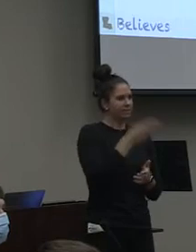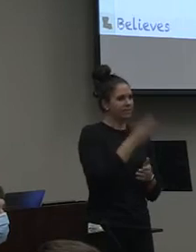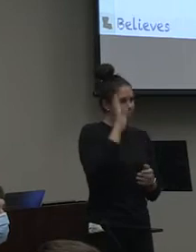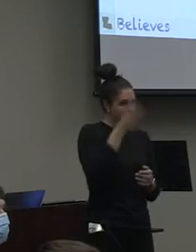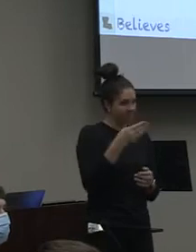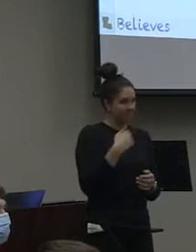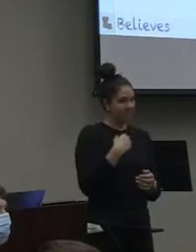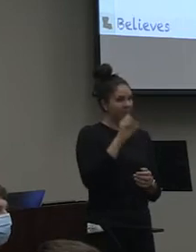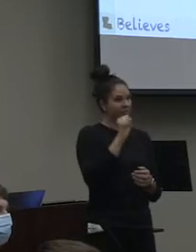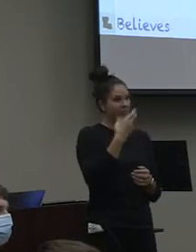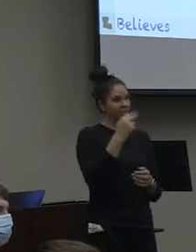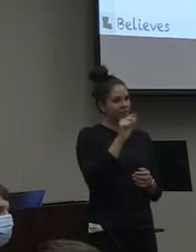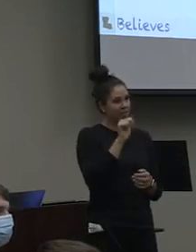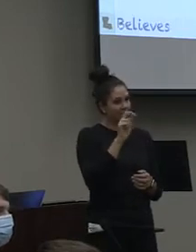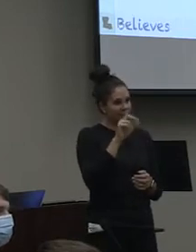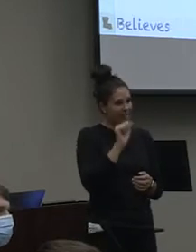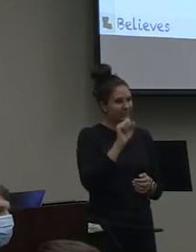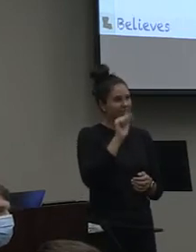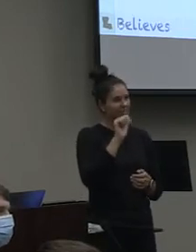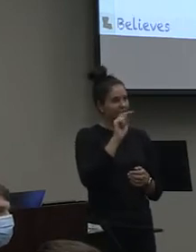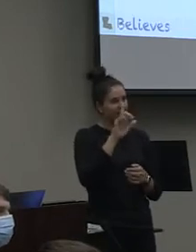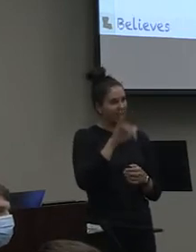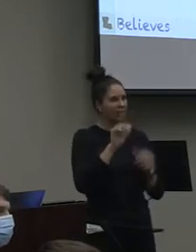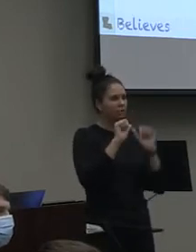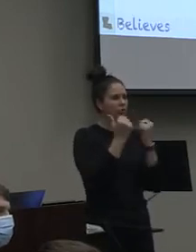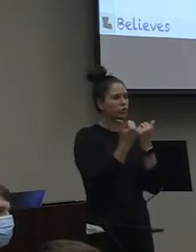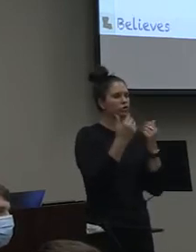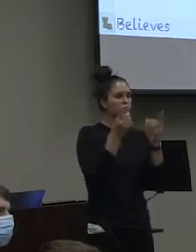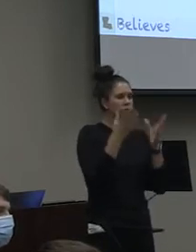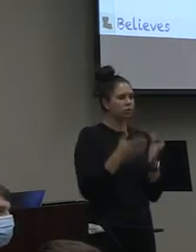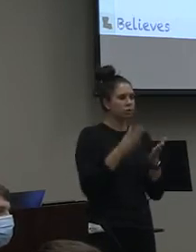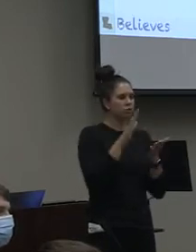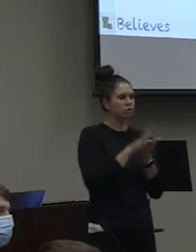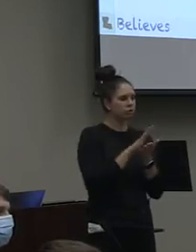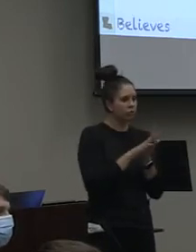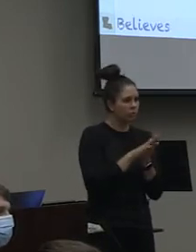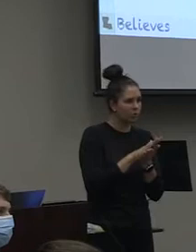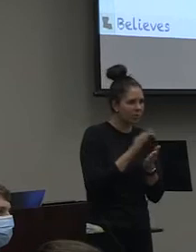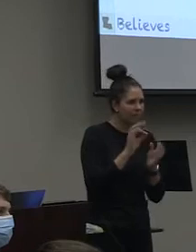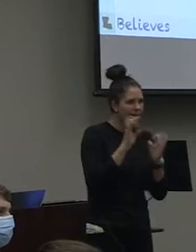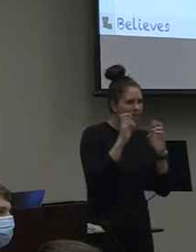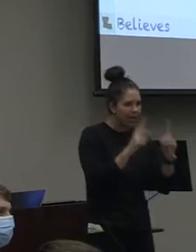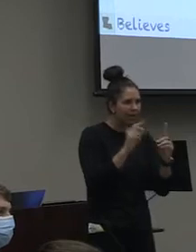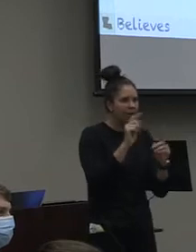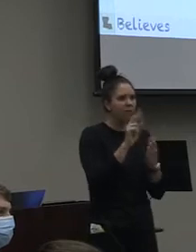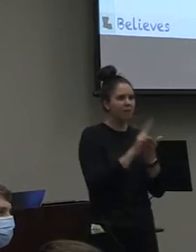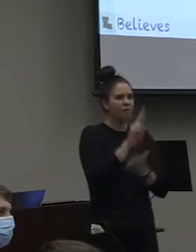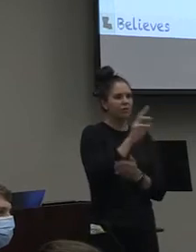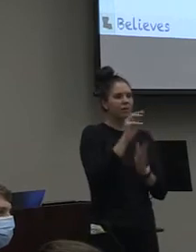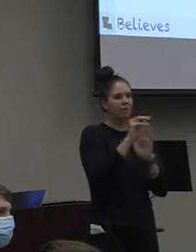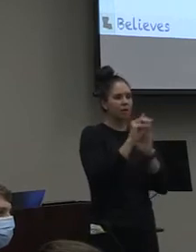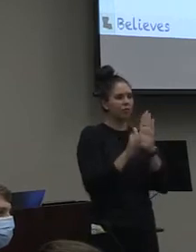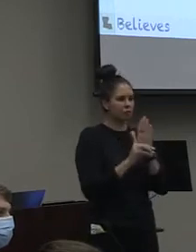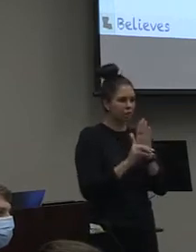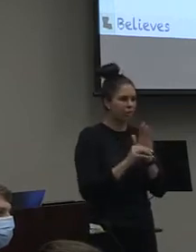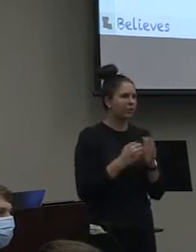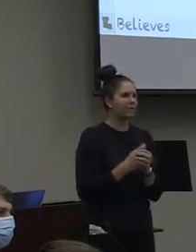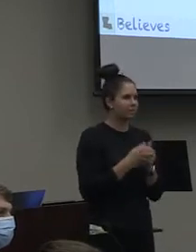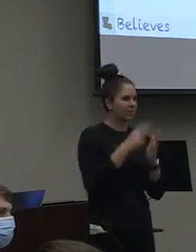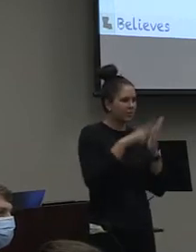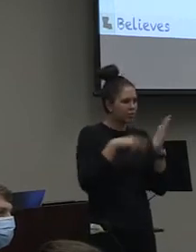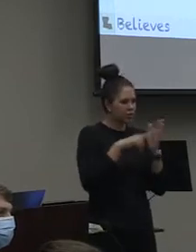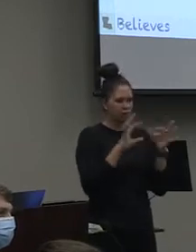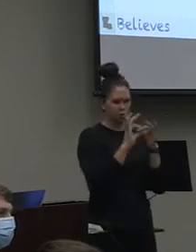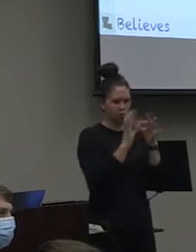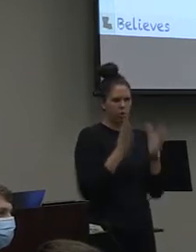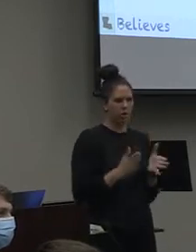Hi, I'm Shalanda Stanley. I'm the Associate Director of the School of Ed at the University of Louisiana Monroe, and I'm our Literacy and Reading Program Coordinator.